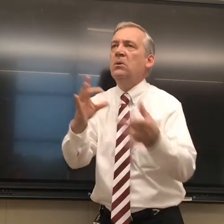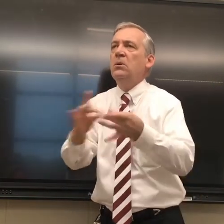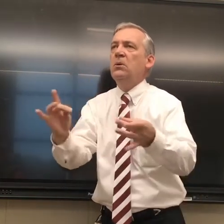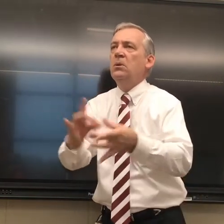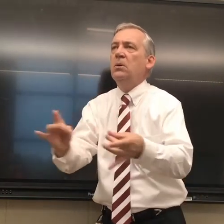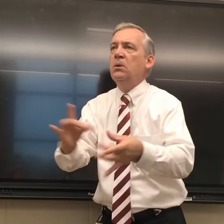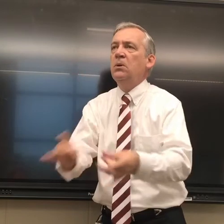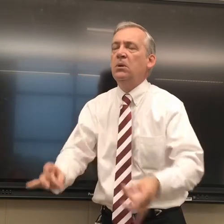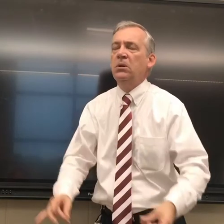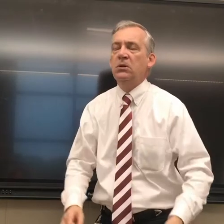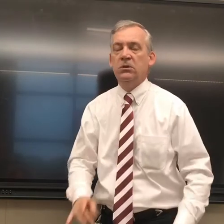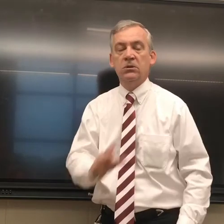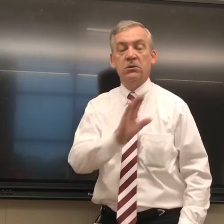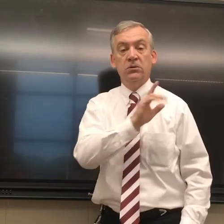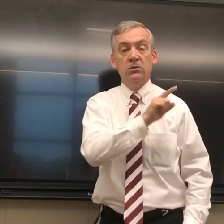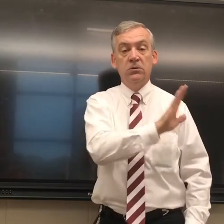deep and rich,